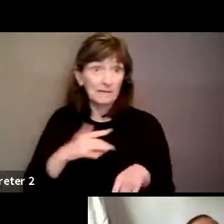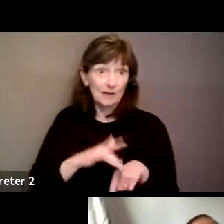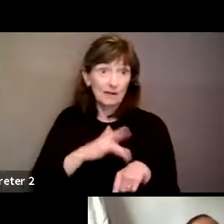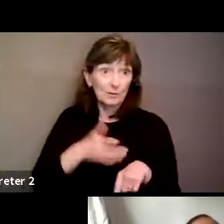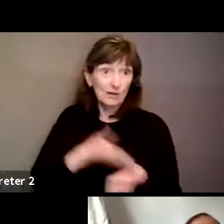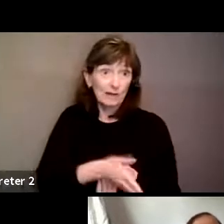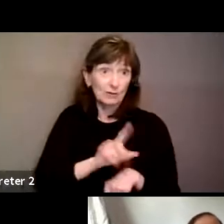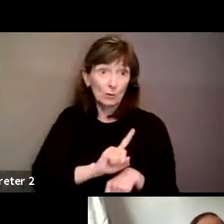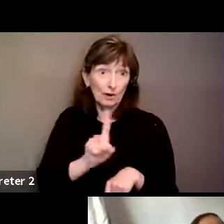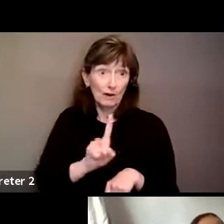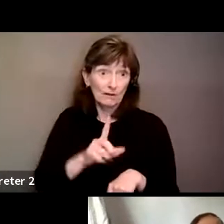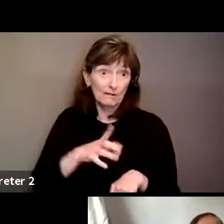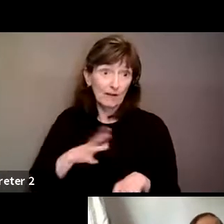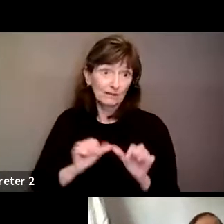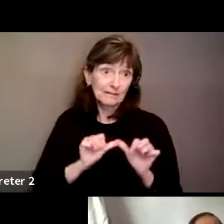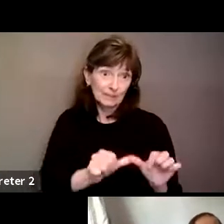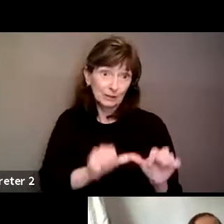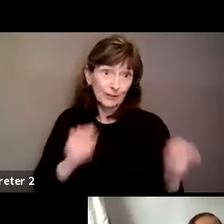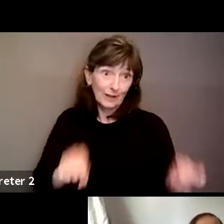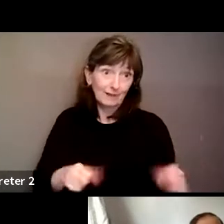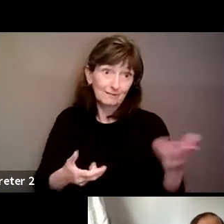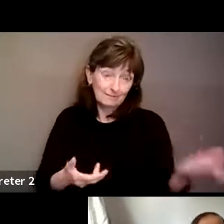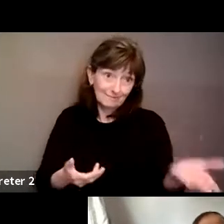one, so we have some grace.